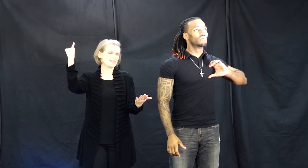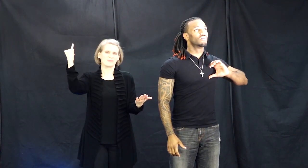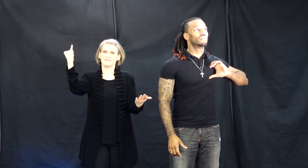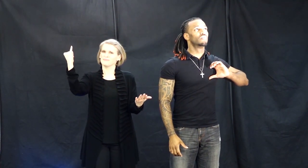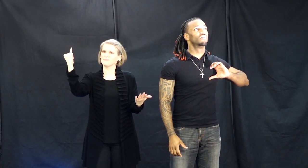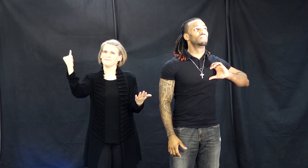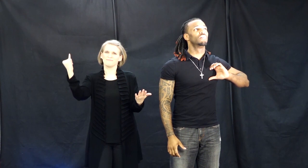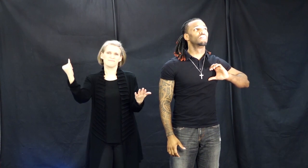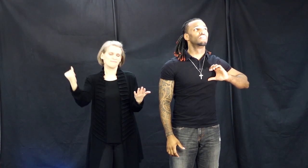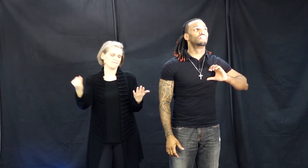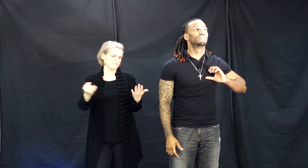imagine?